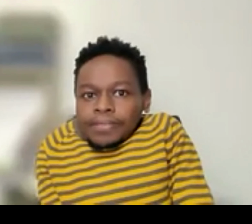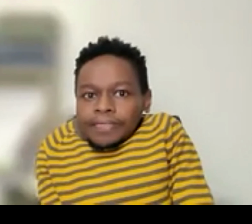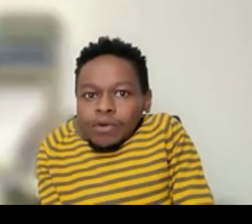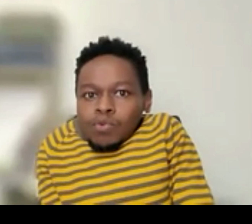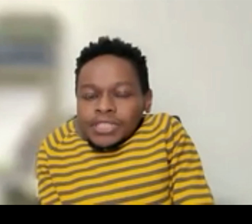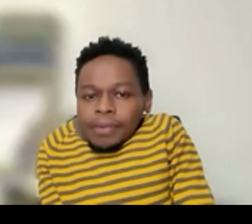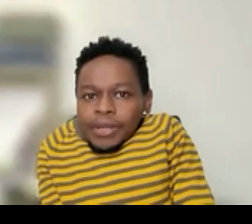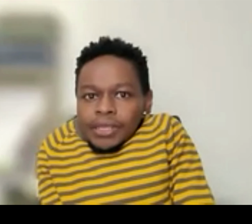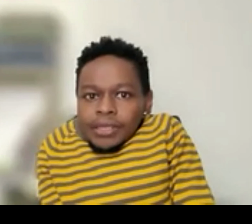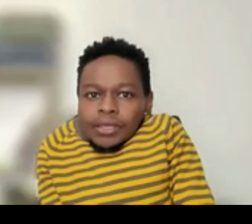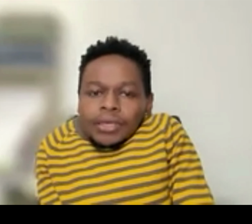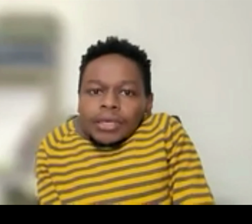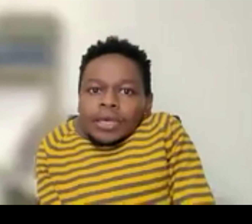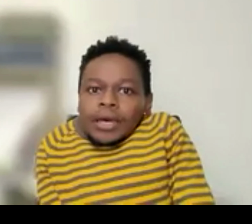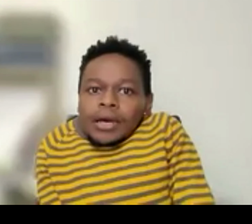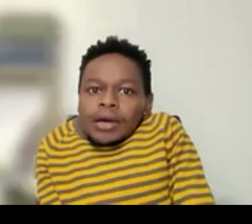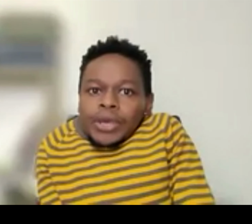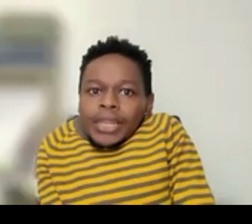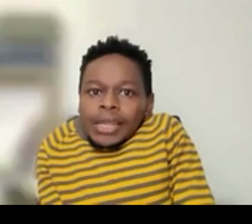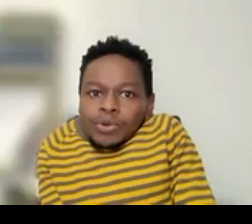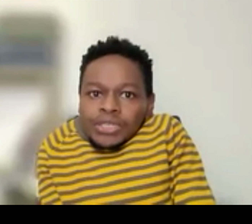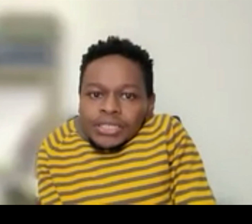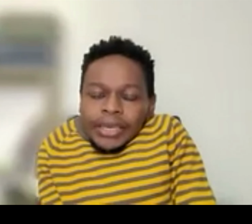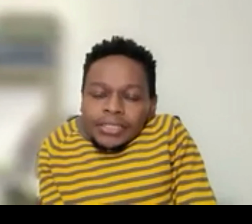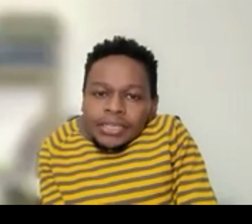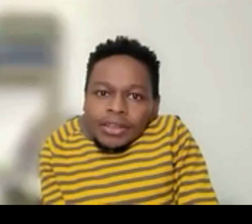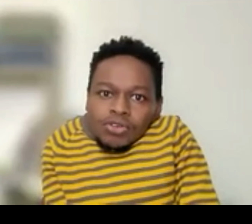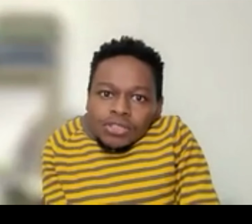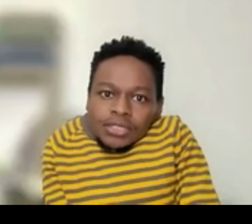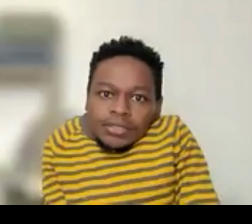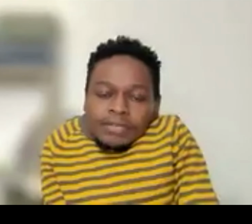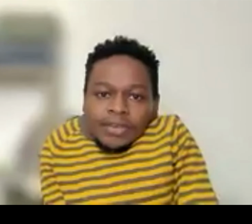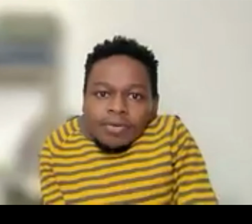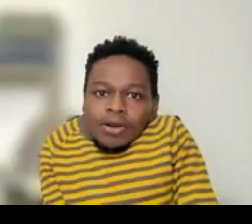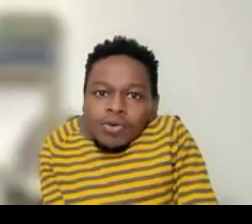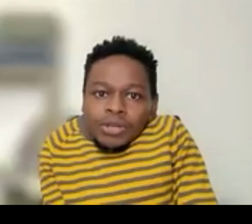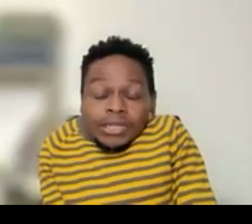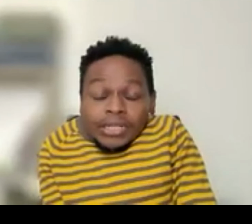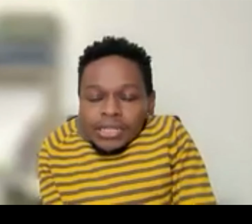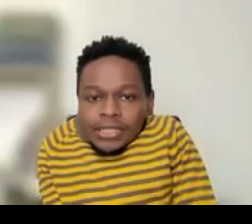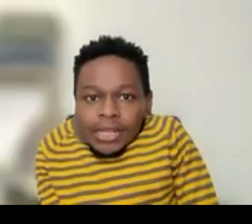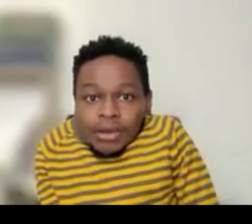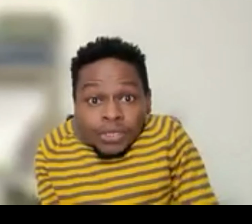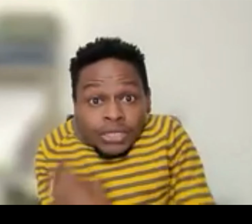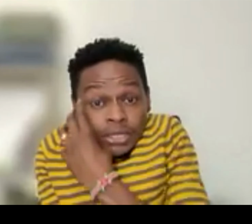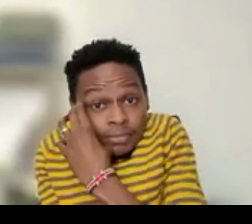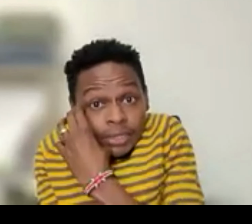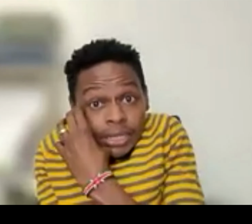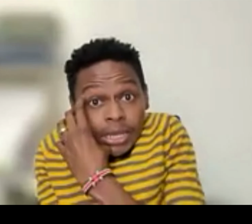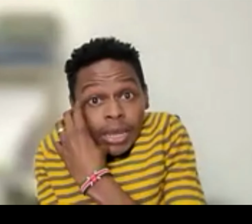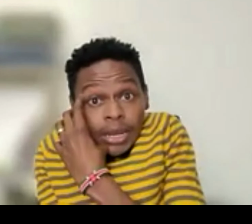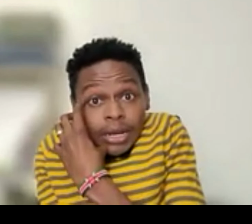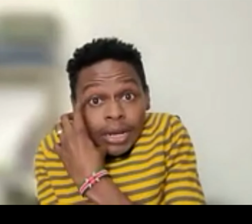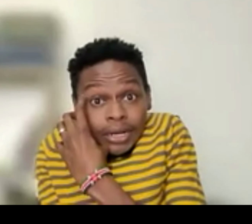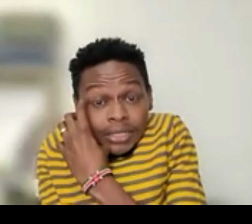what's happening where languages are getting lost. Even our own indigenous languages are getting